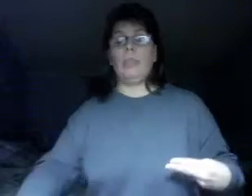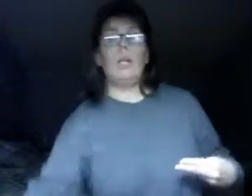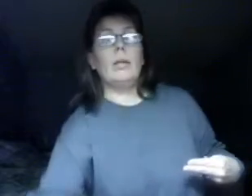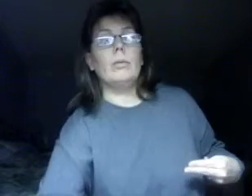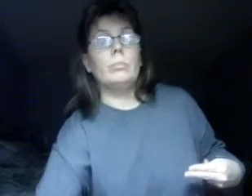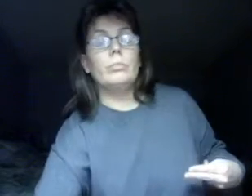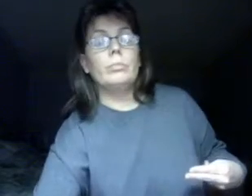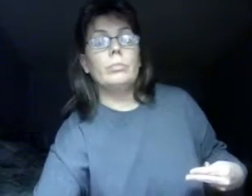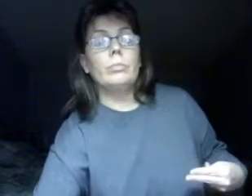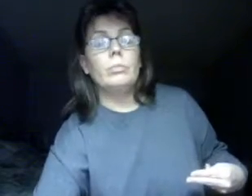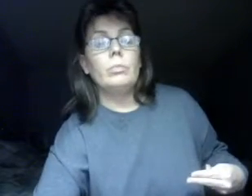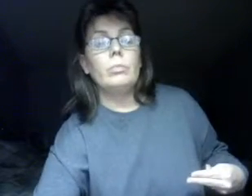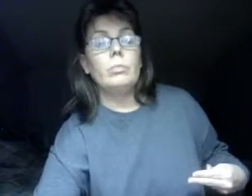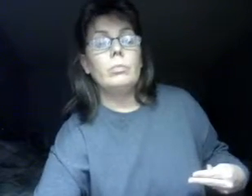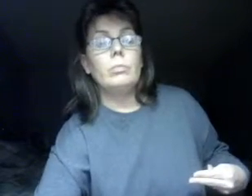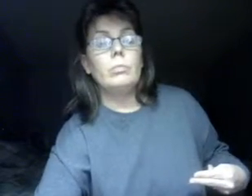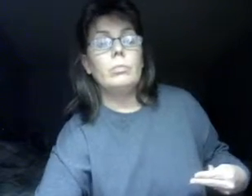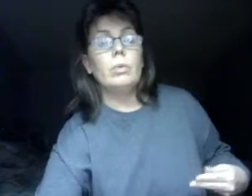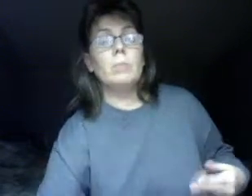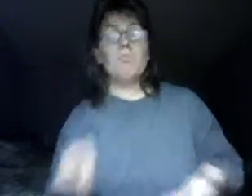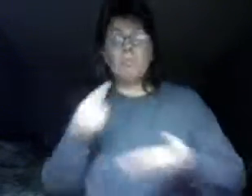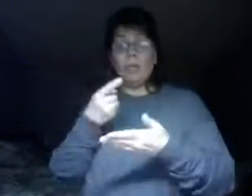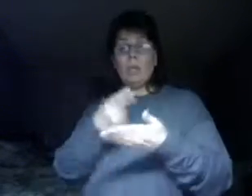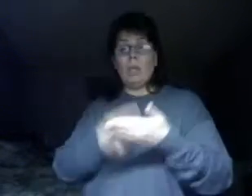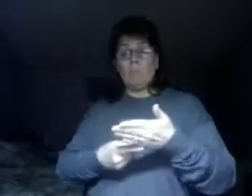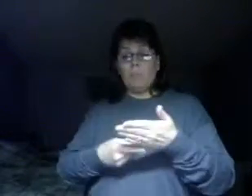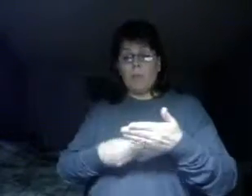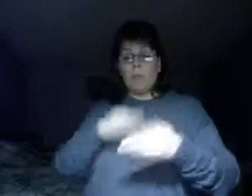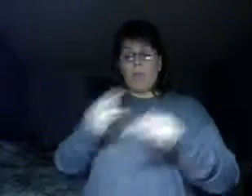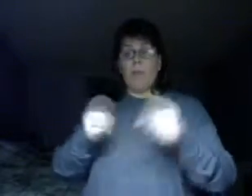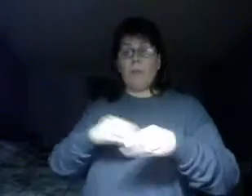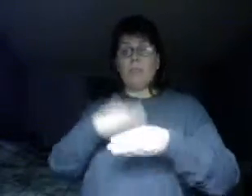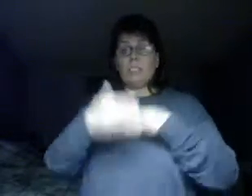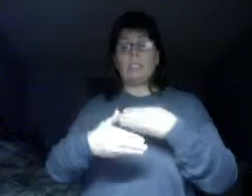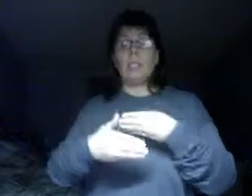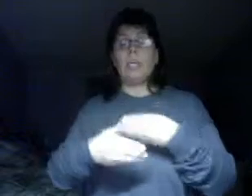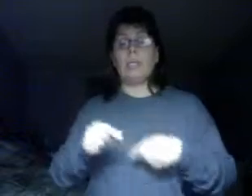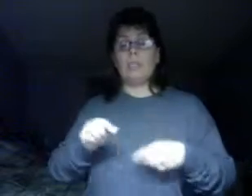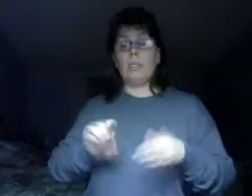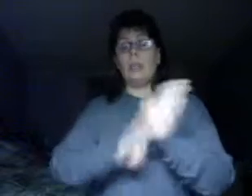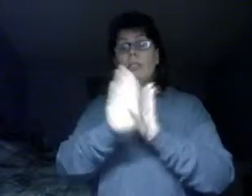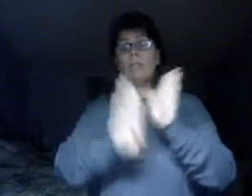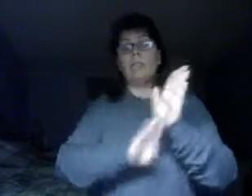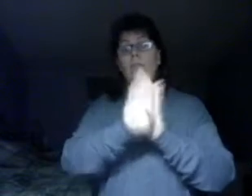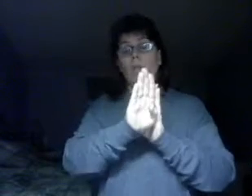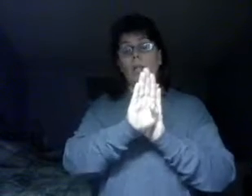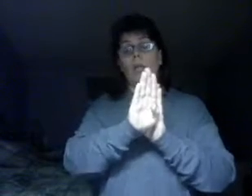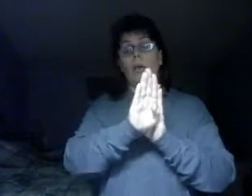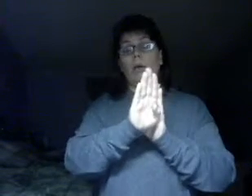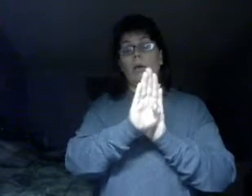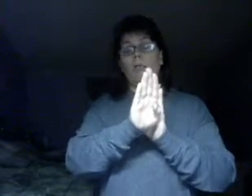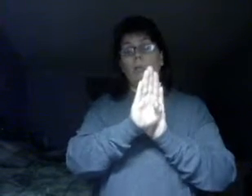develops systematic HIV infection. This is not AIDS. It means that their immune system has been